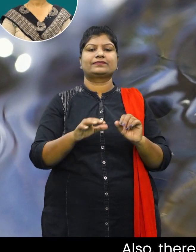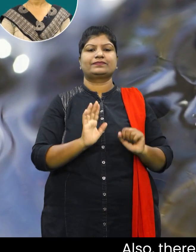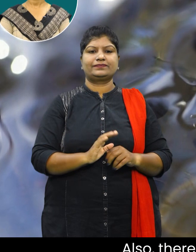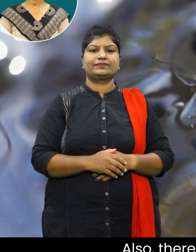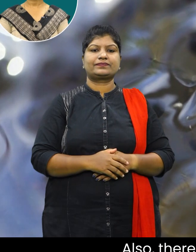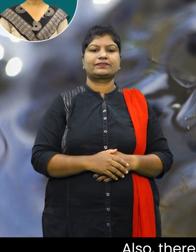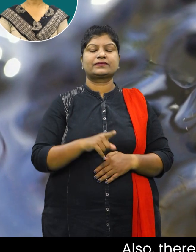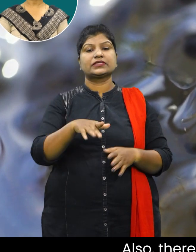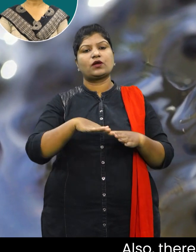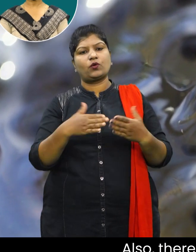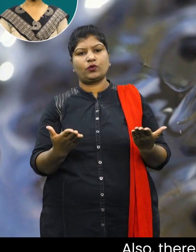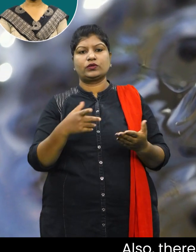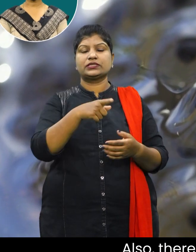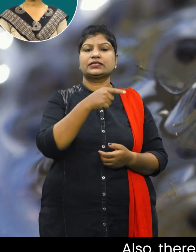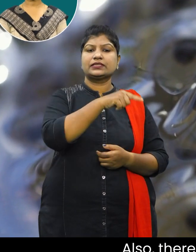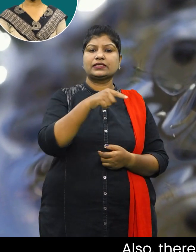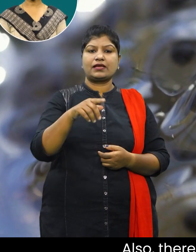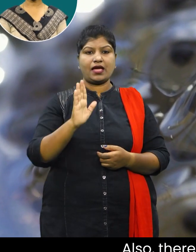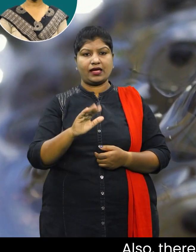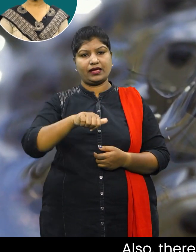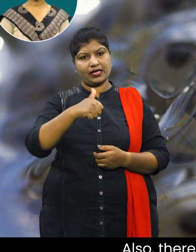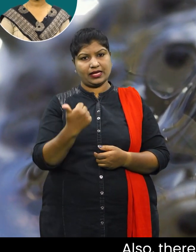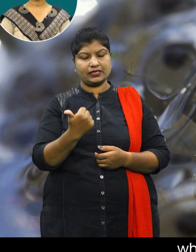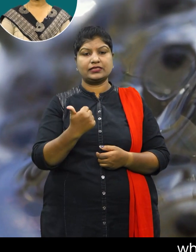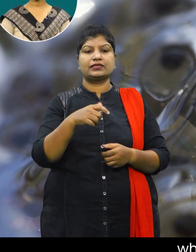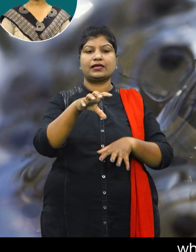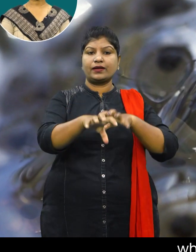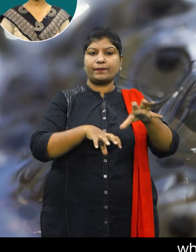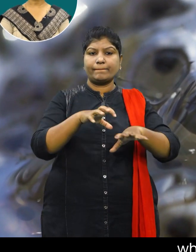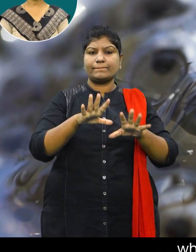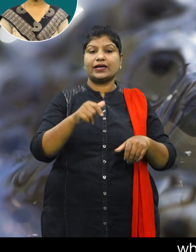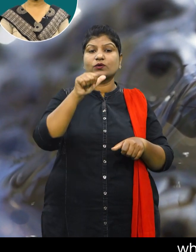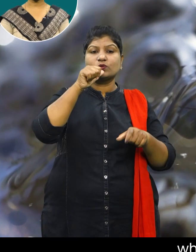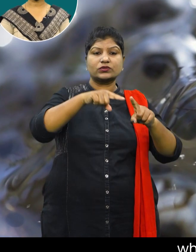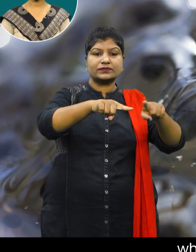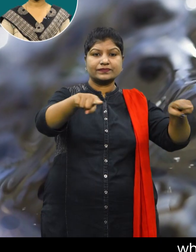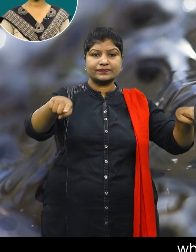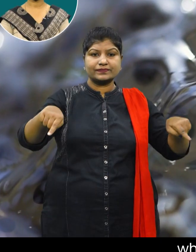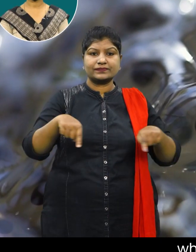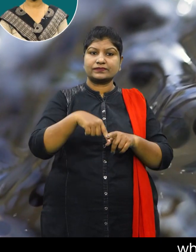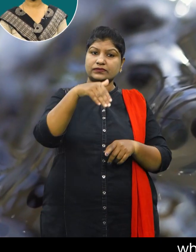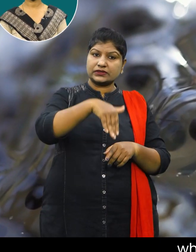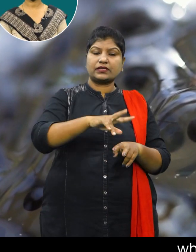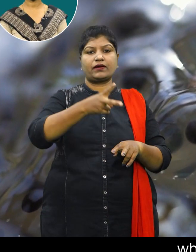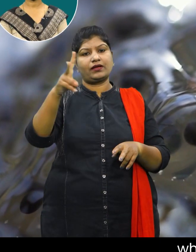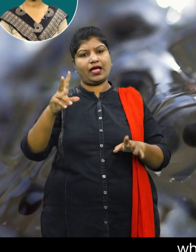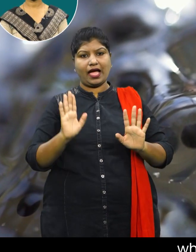Also, there are other animals in the pond which may feed on eggs.